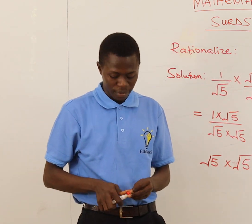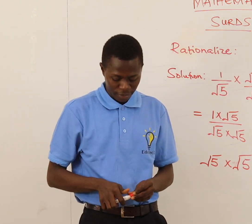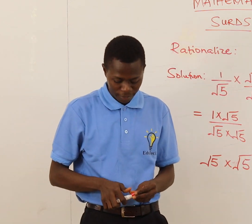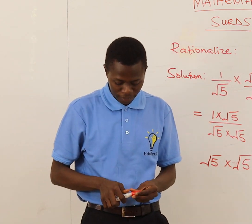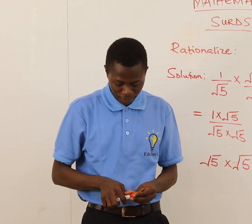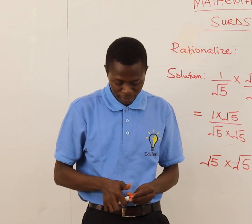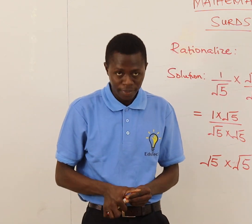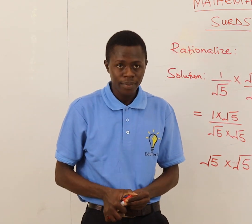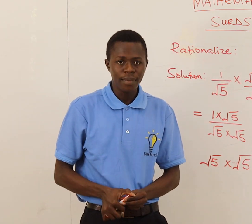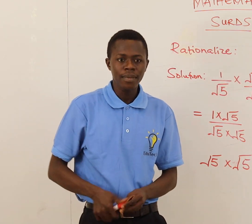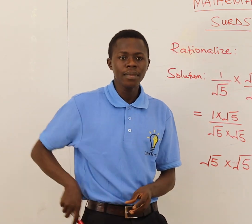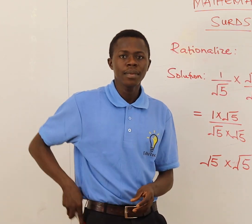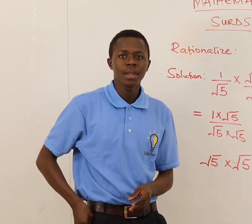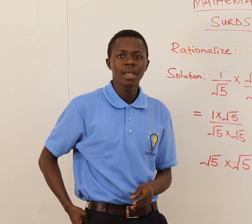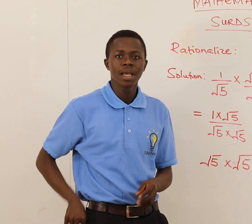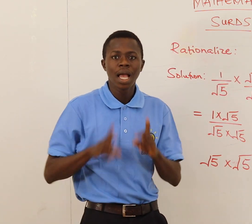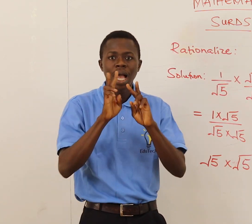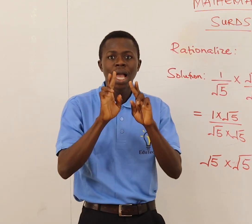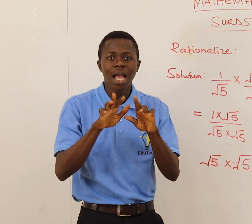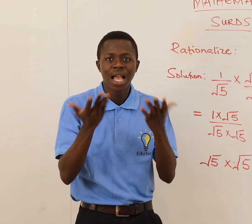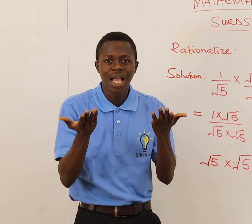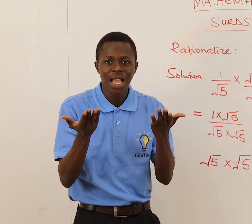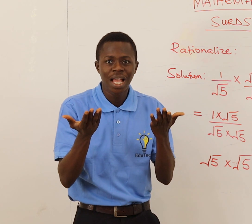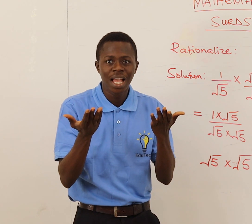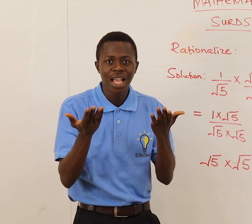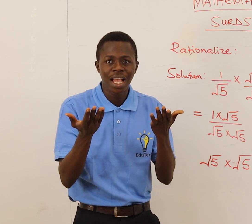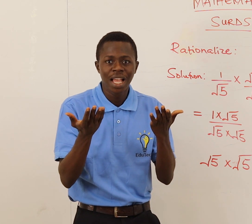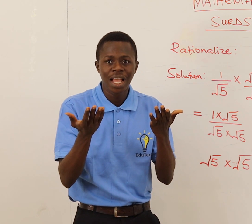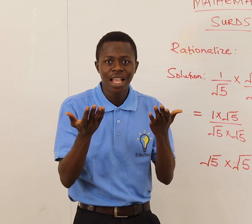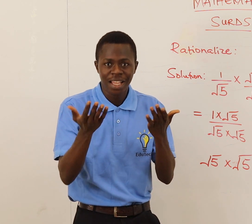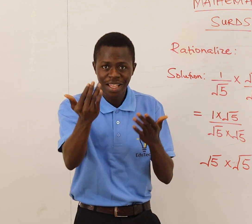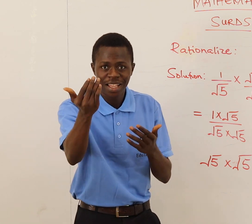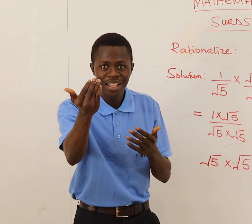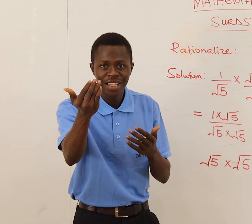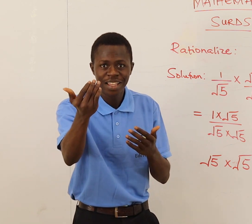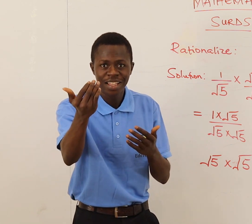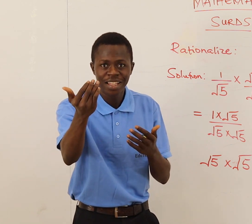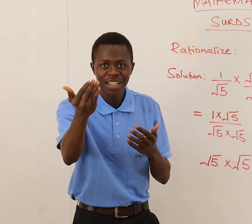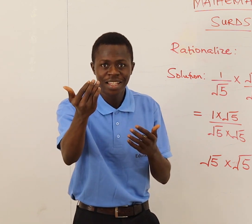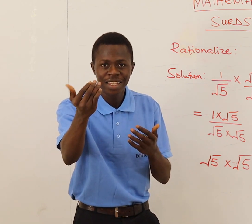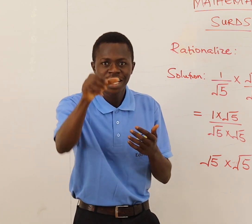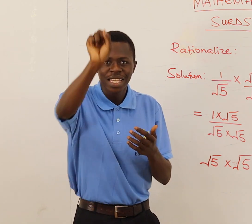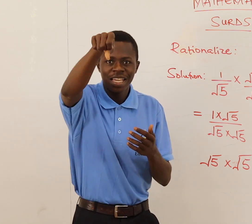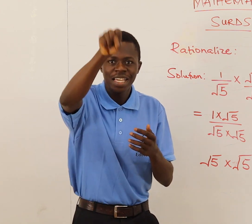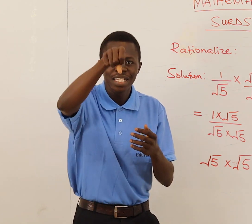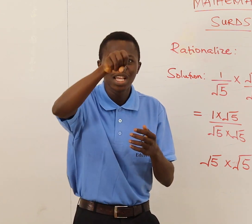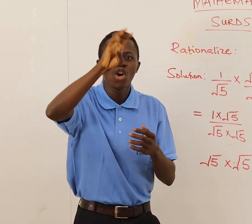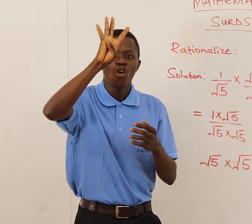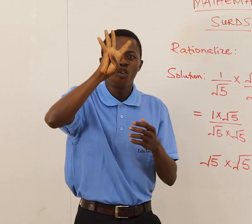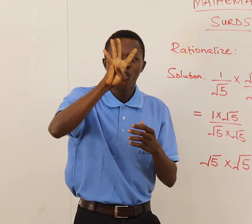set, what would the answer be? But before that, let's take a look at this particular example here.